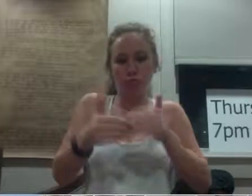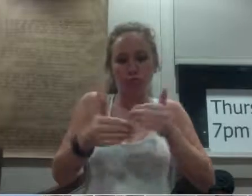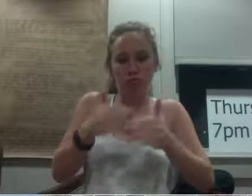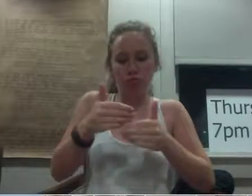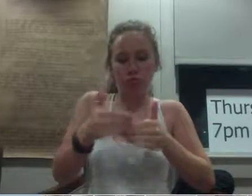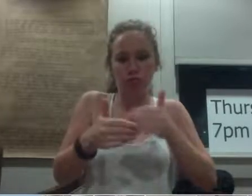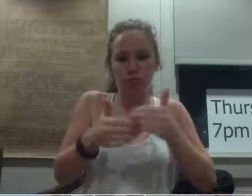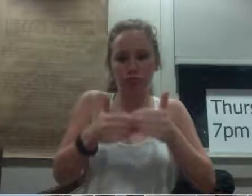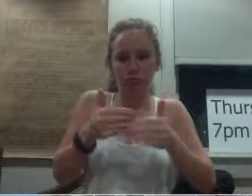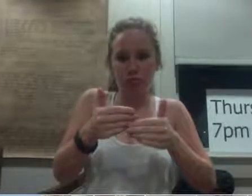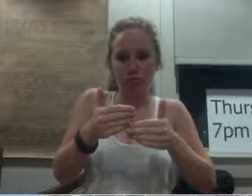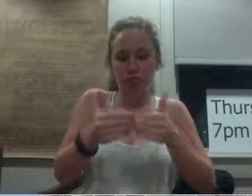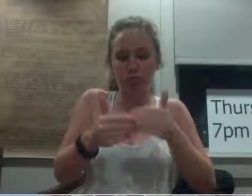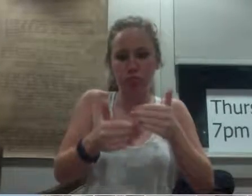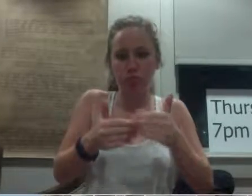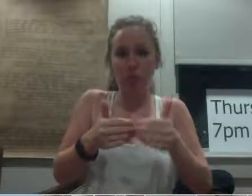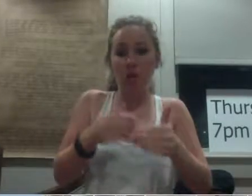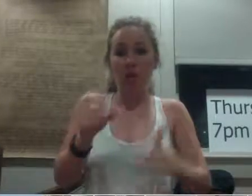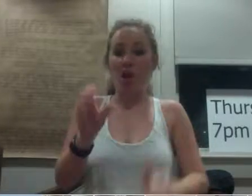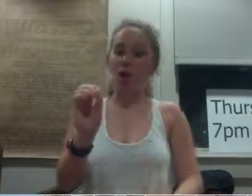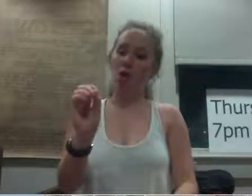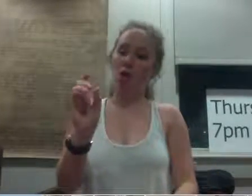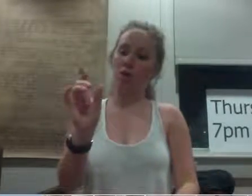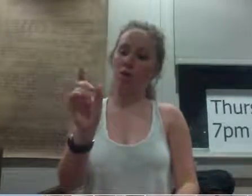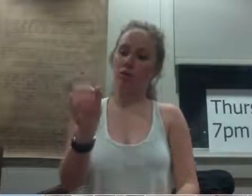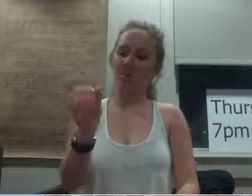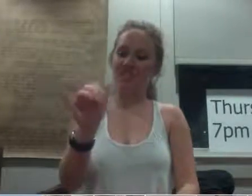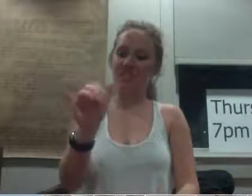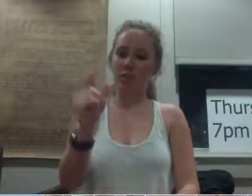Life just had started and started progressing.